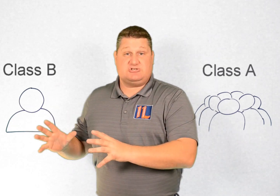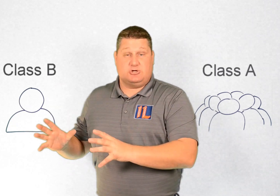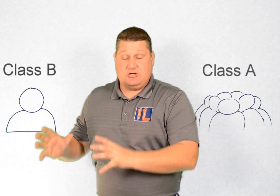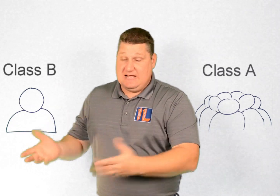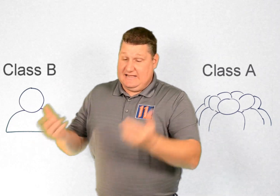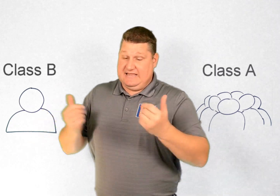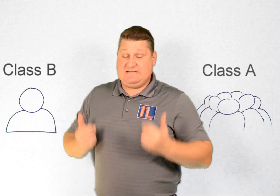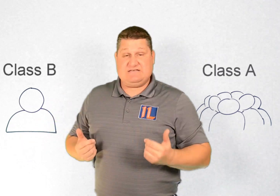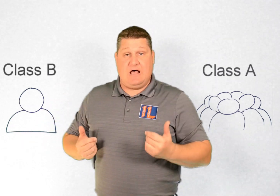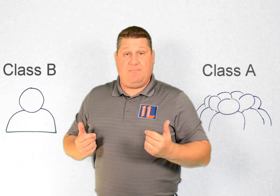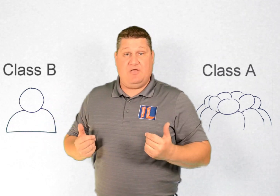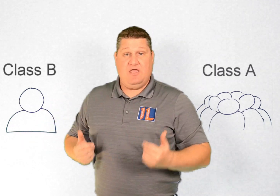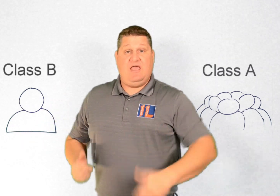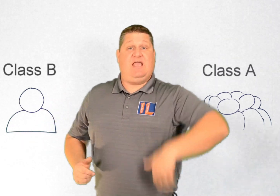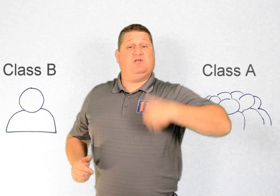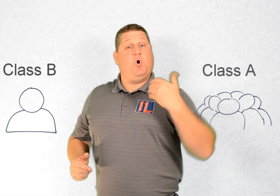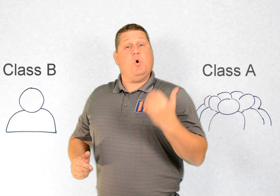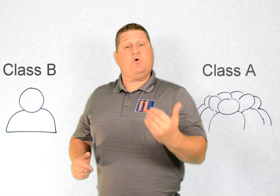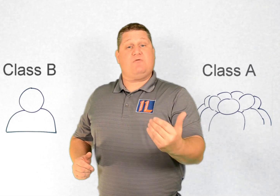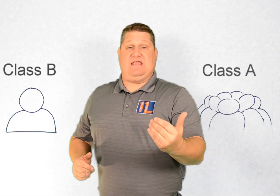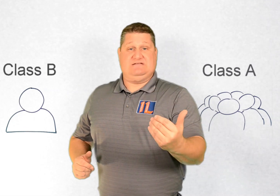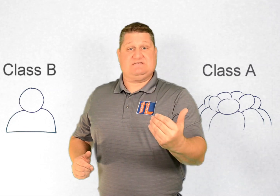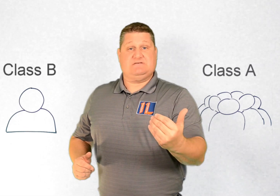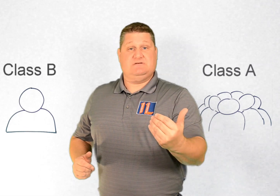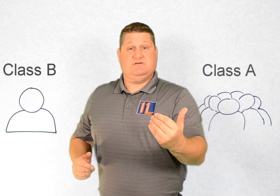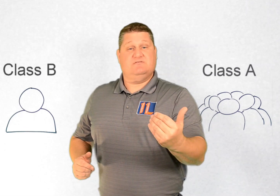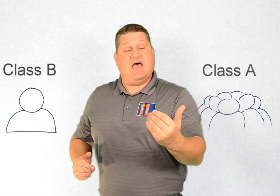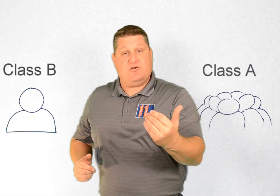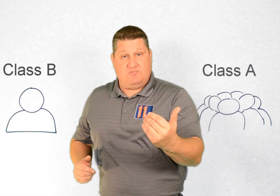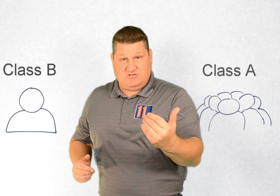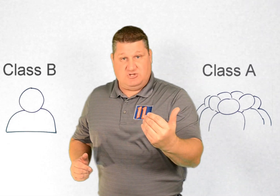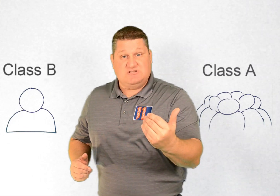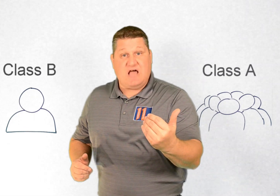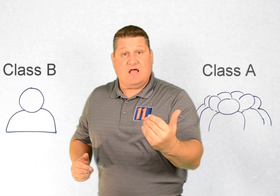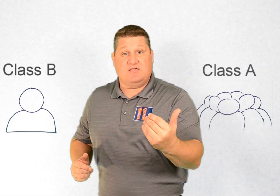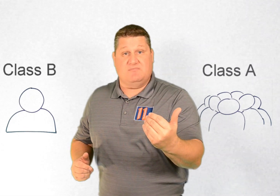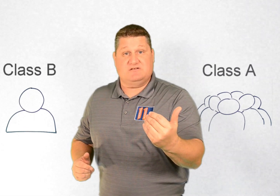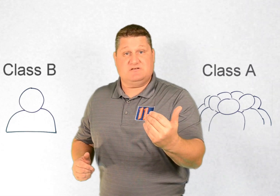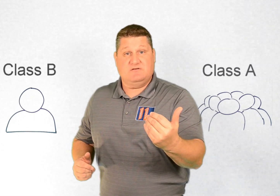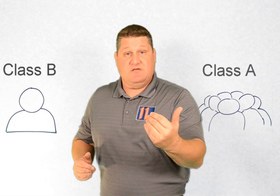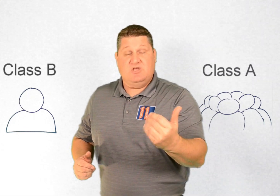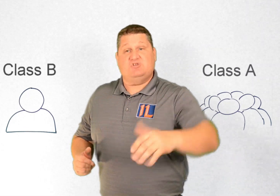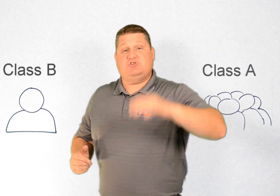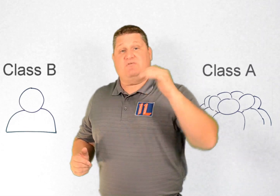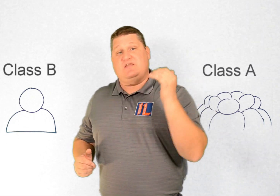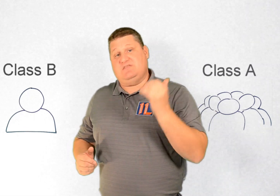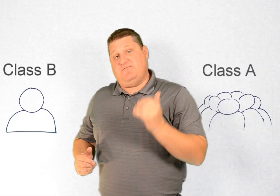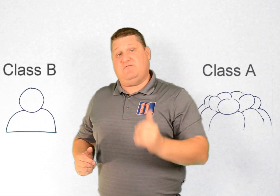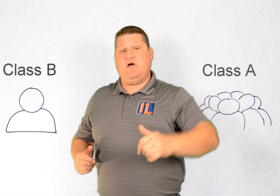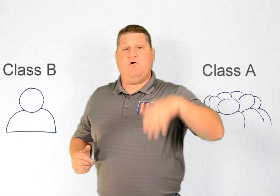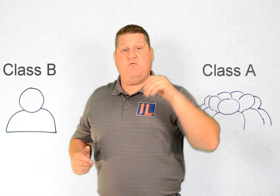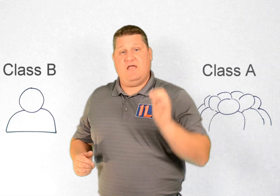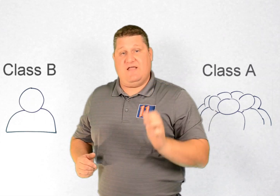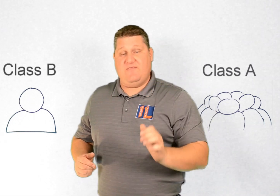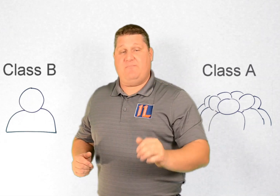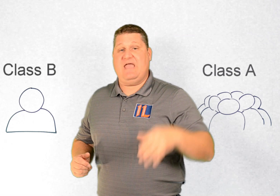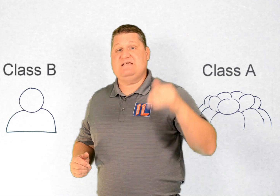teacher gets up and orates that original document so that the flow and the